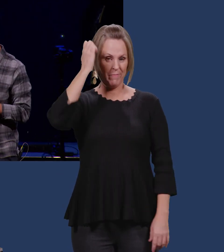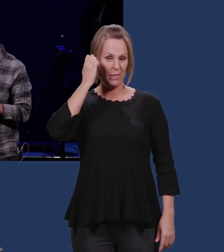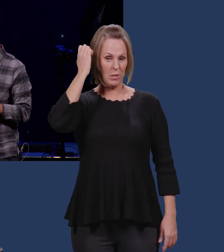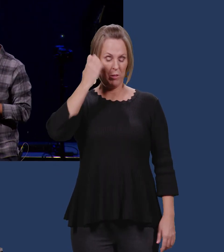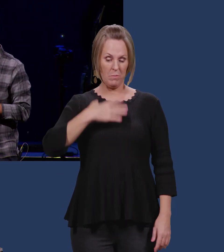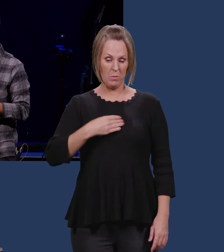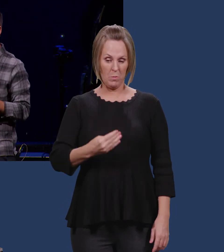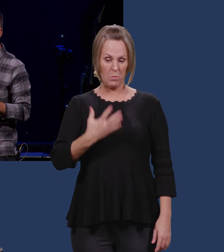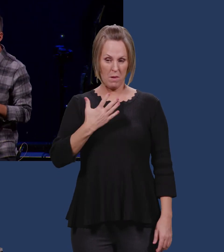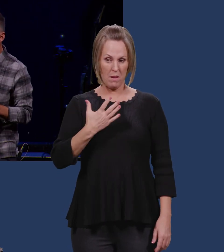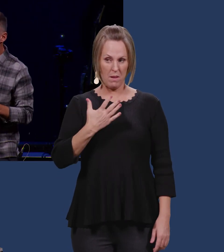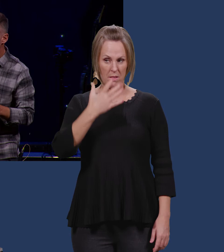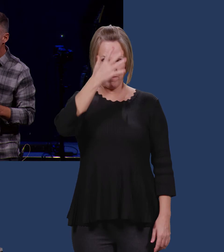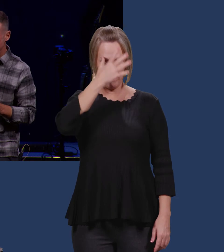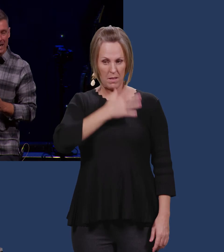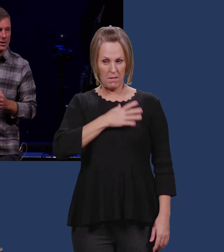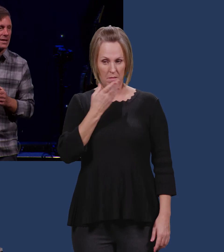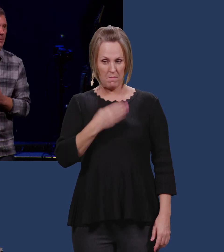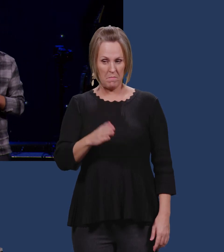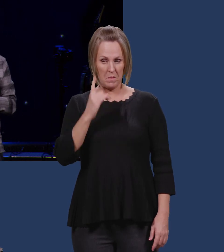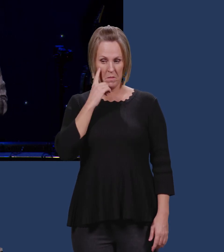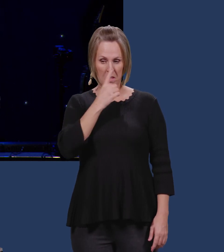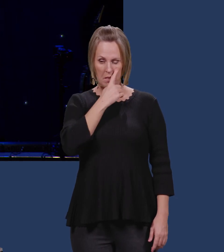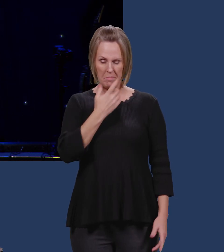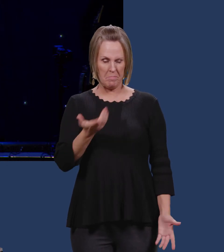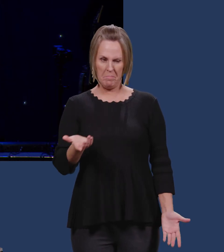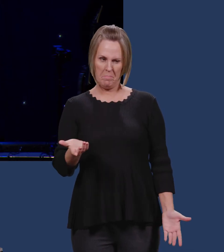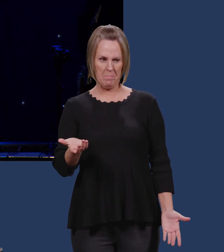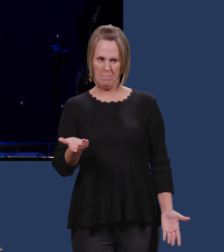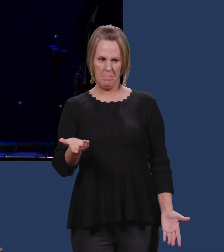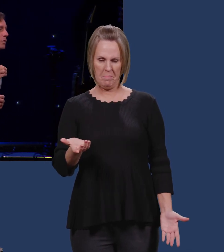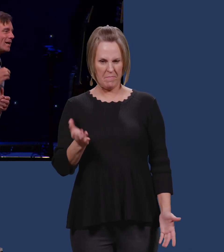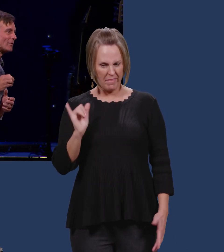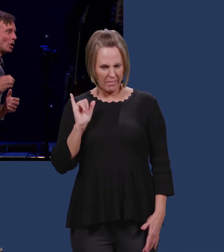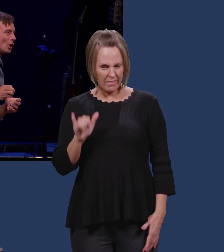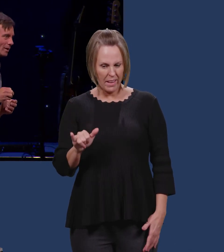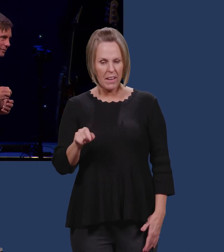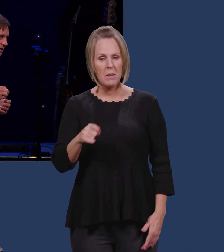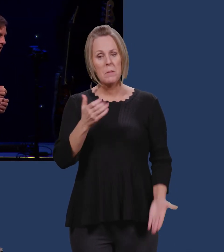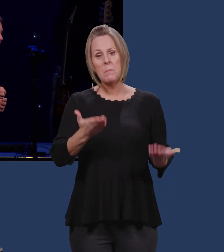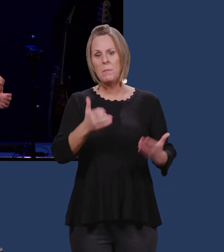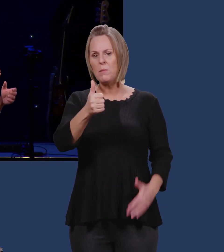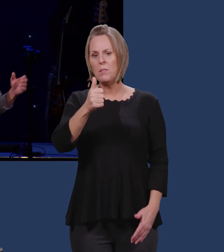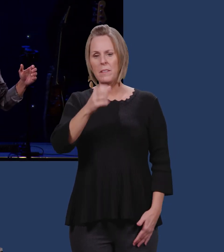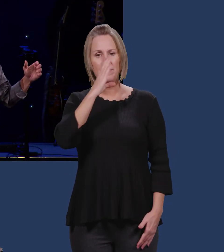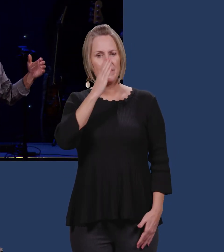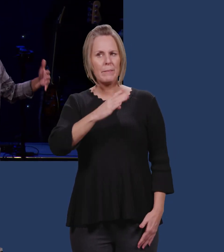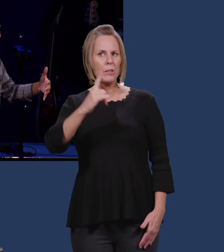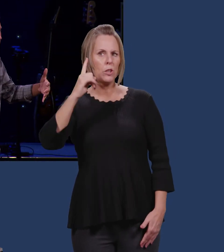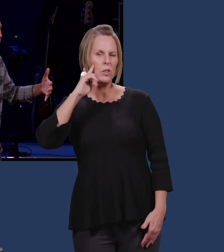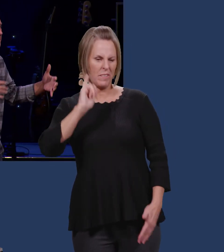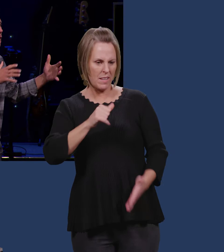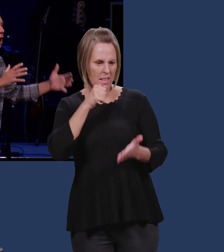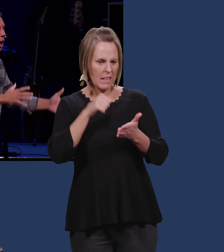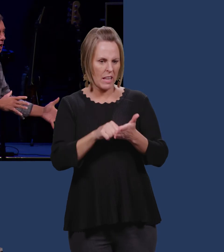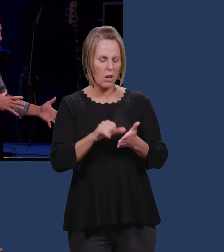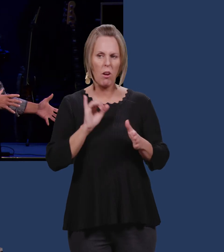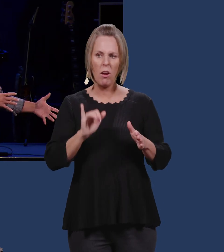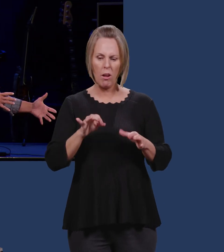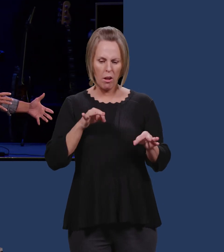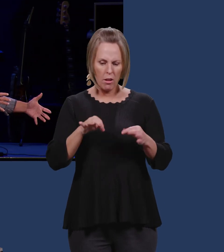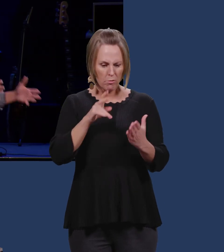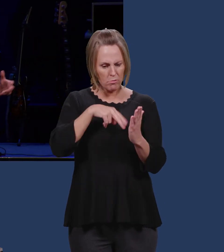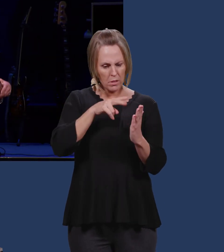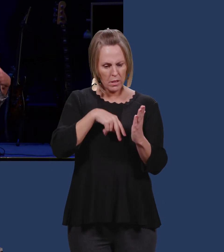of has a tremendous impact on how you think about Jesus. Because while you've never heard of it, it has impacted